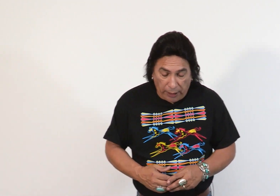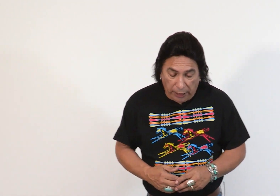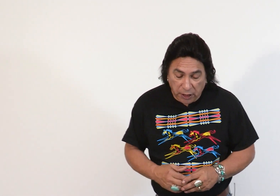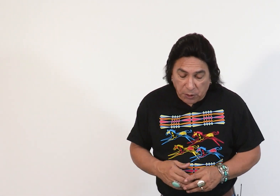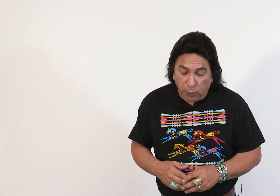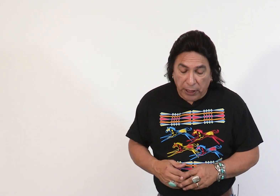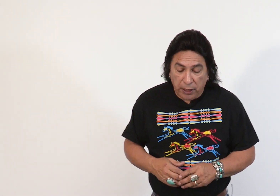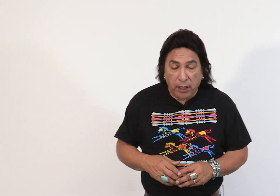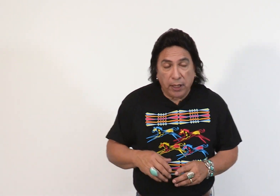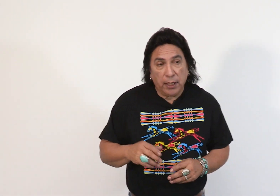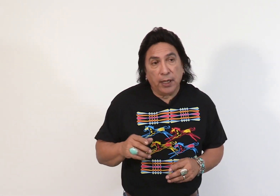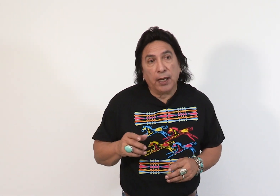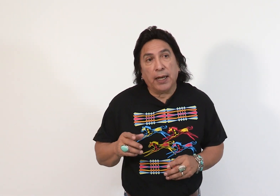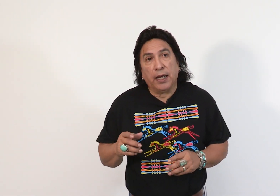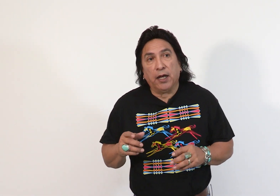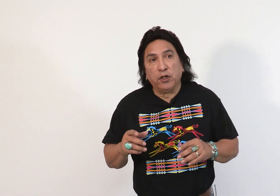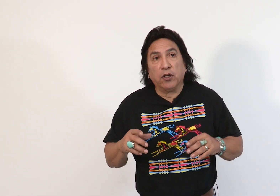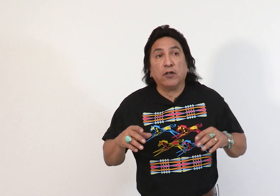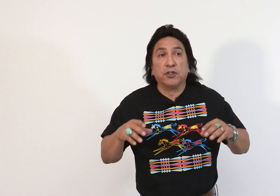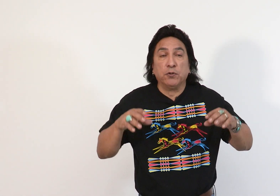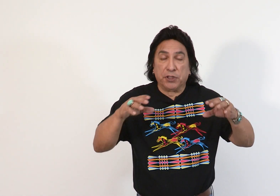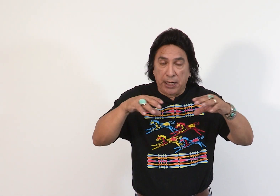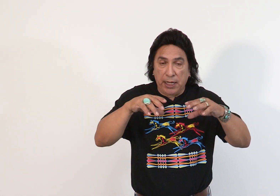In the spring, you'll also see